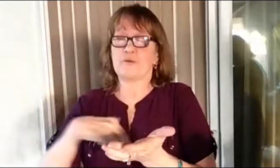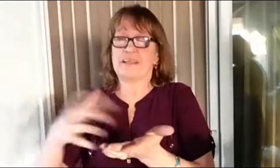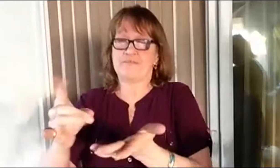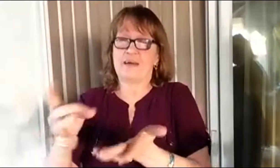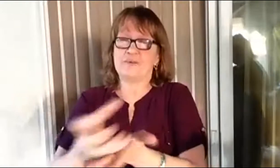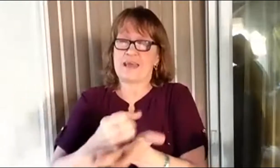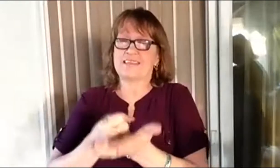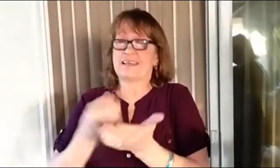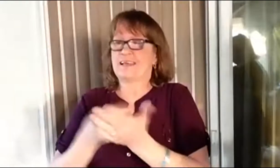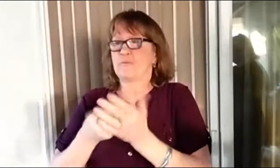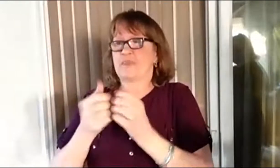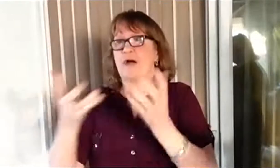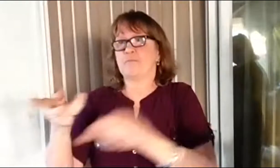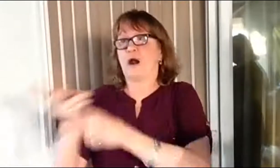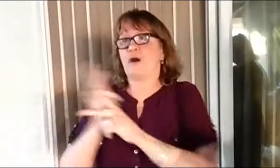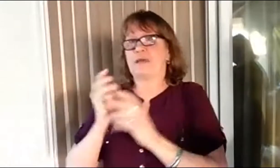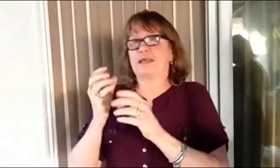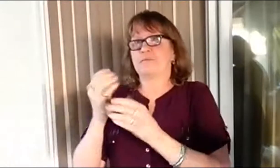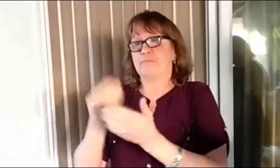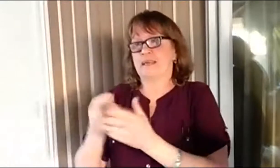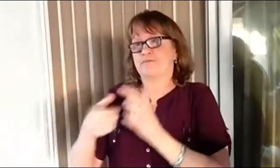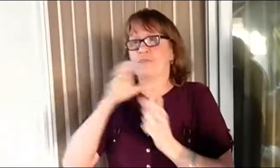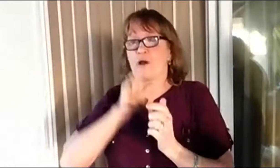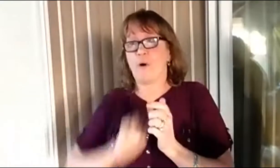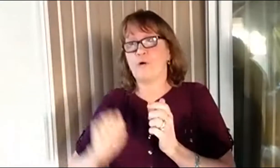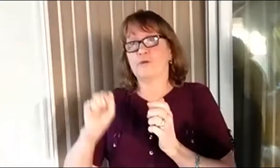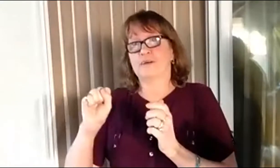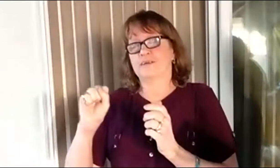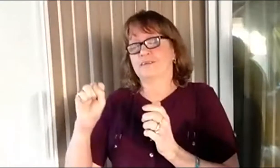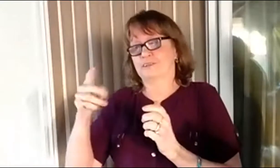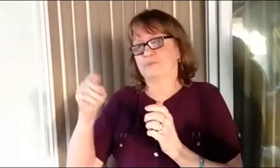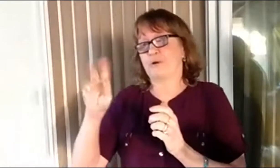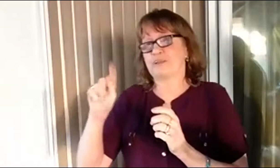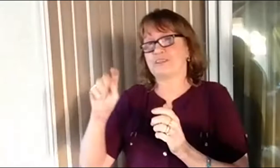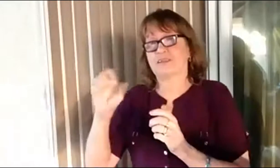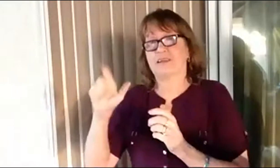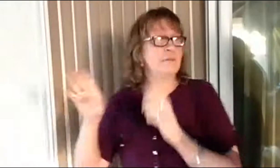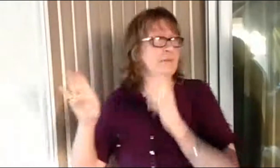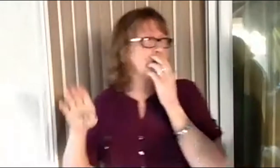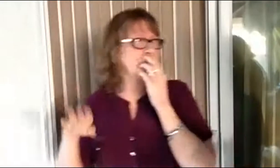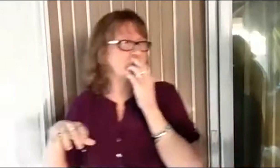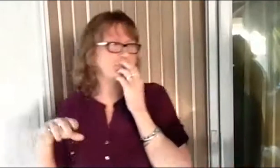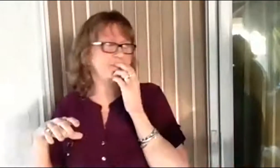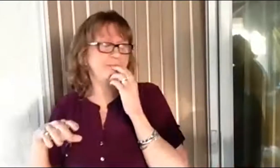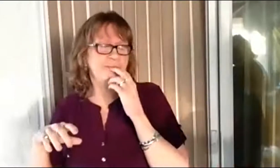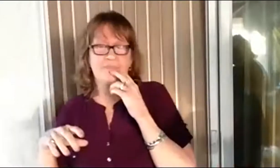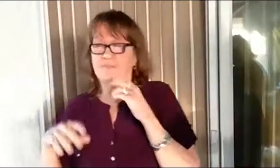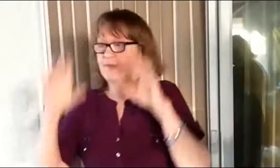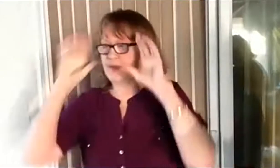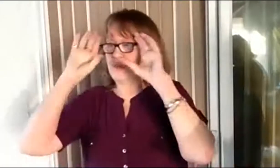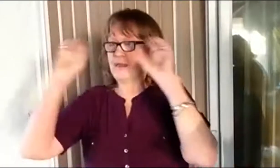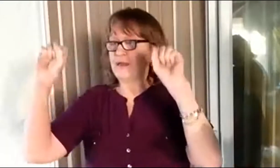So we did fundraising without borrowing money from the old sports club. President of East